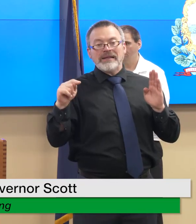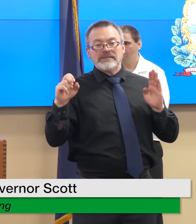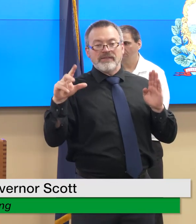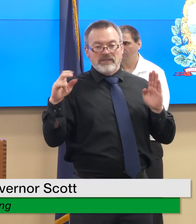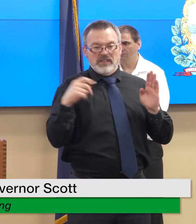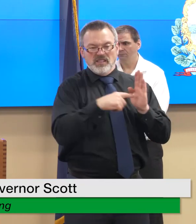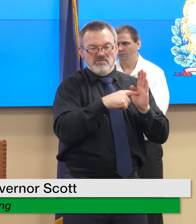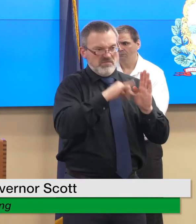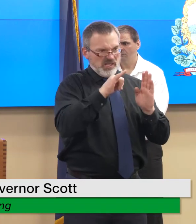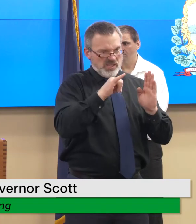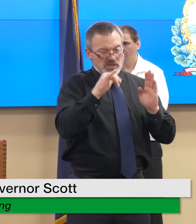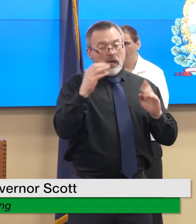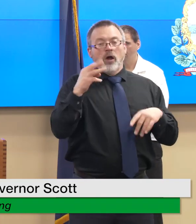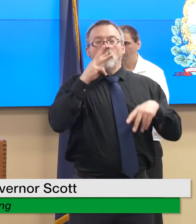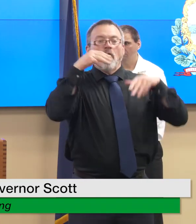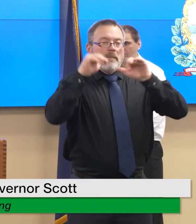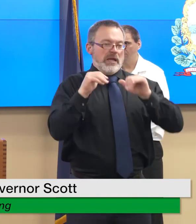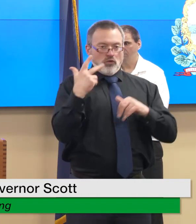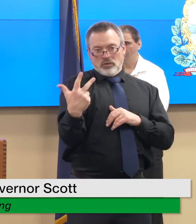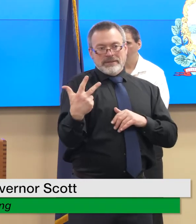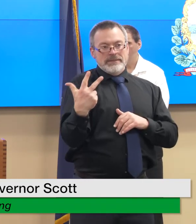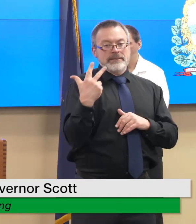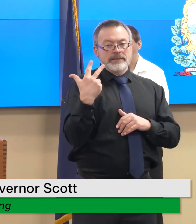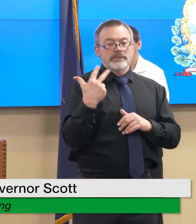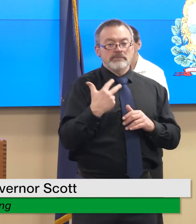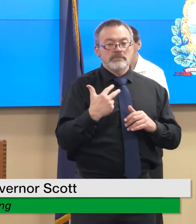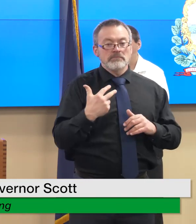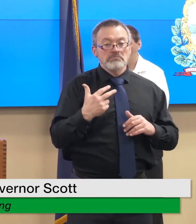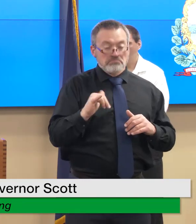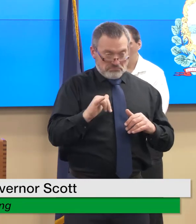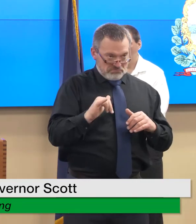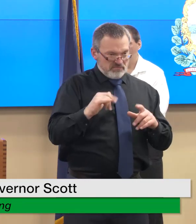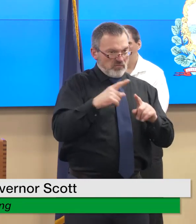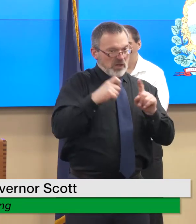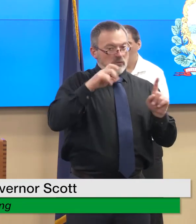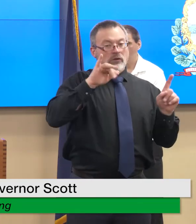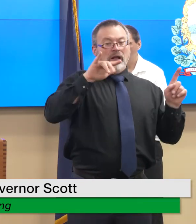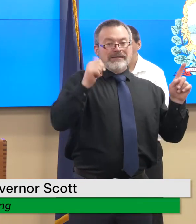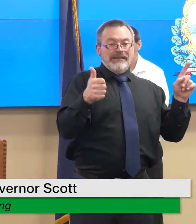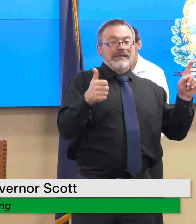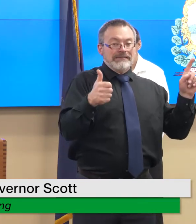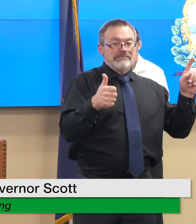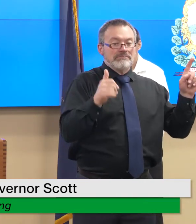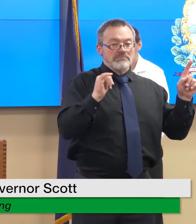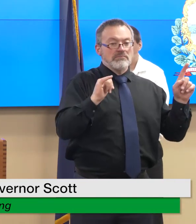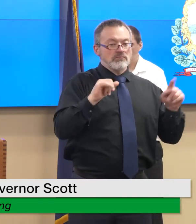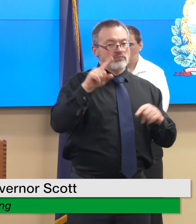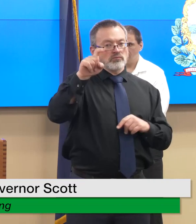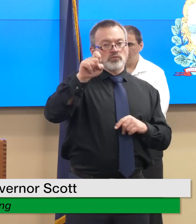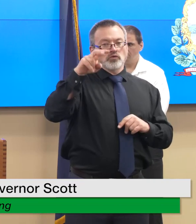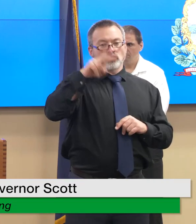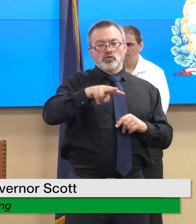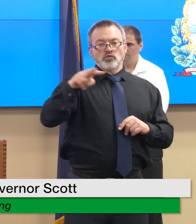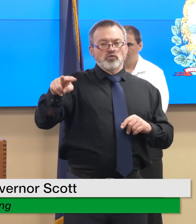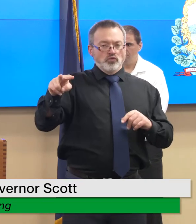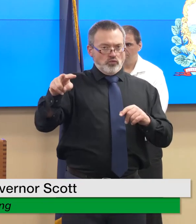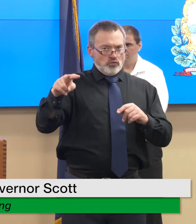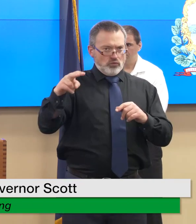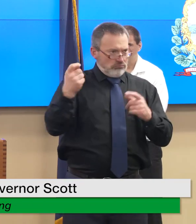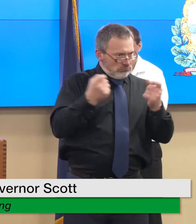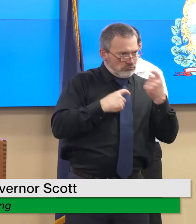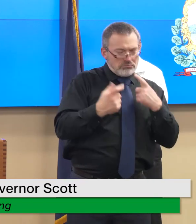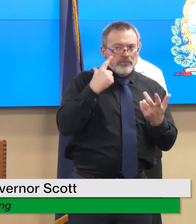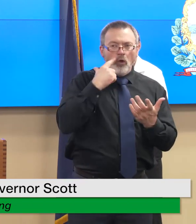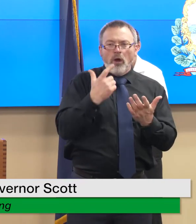Since July 10th, the River Management Program has received 122 requests for technical assistance and